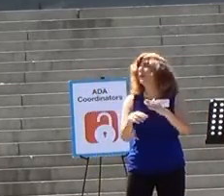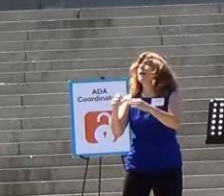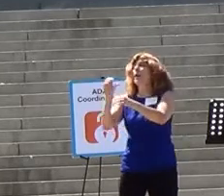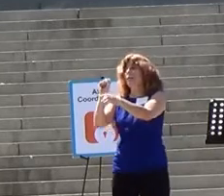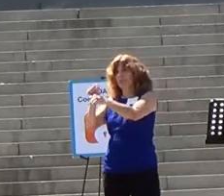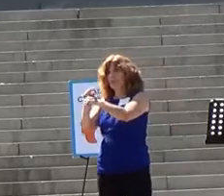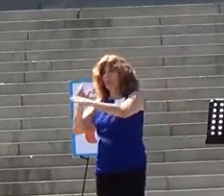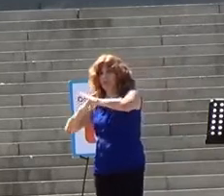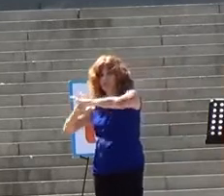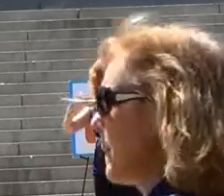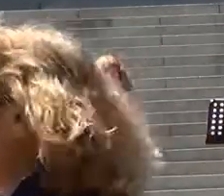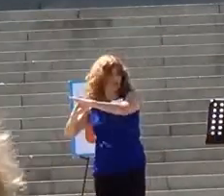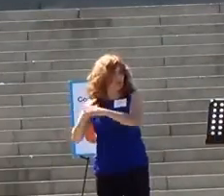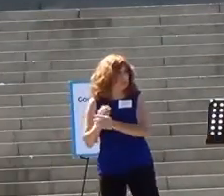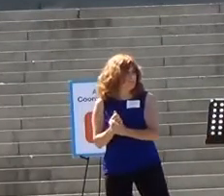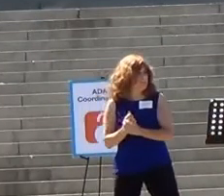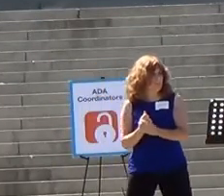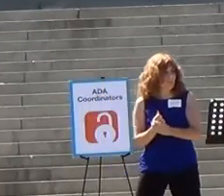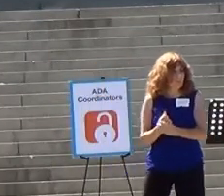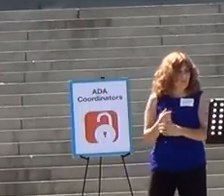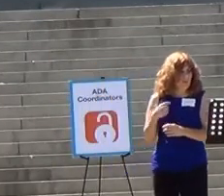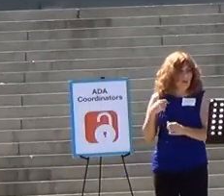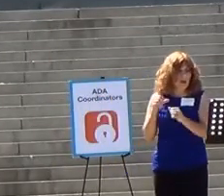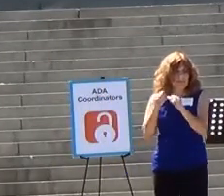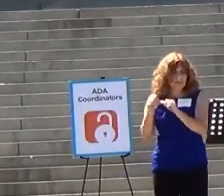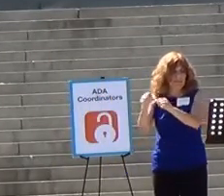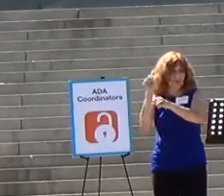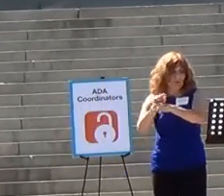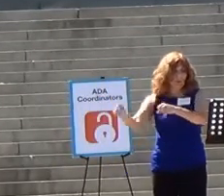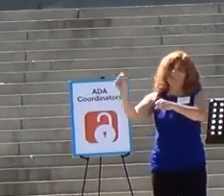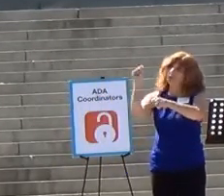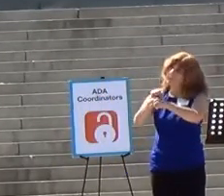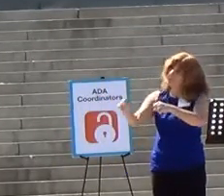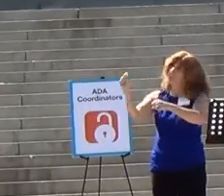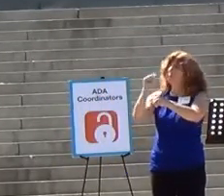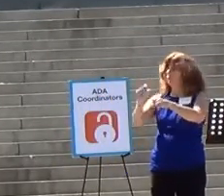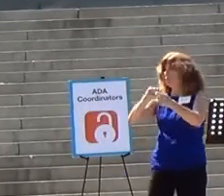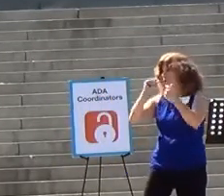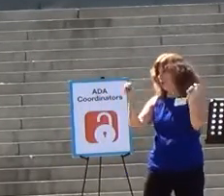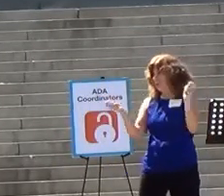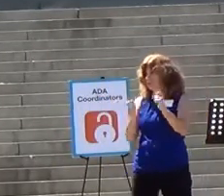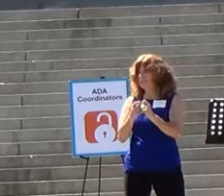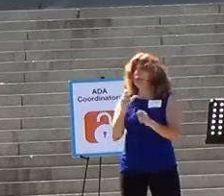community: communication access and the employment barriers. We